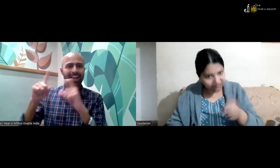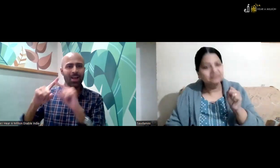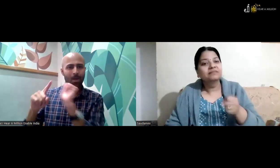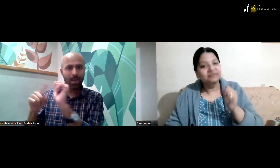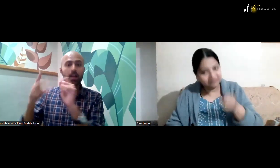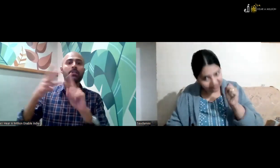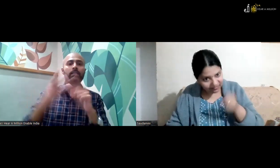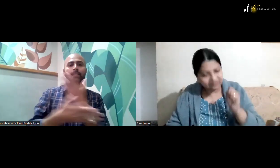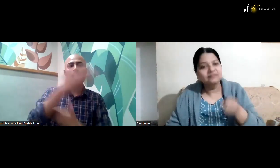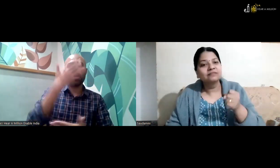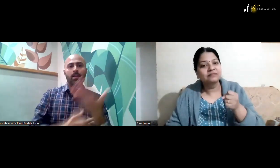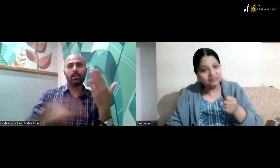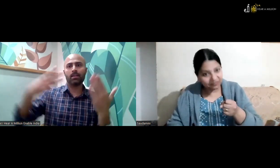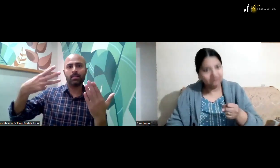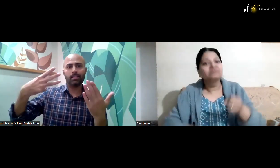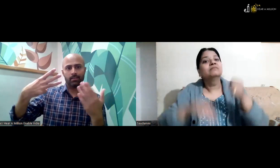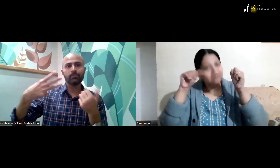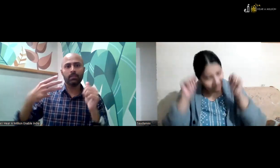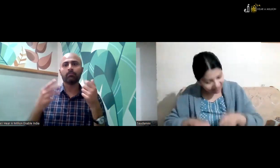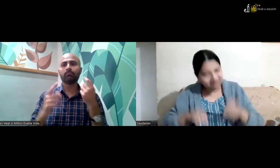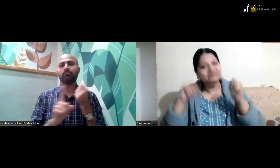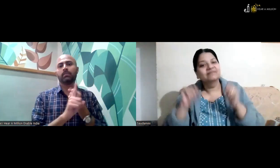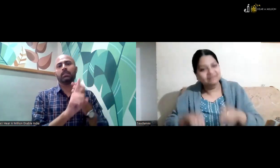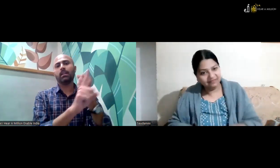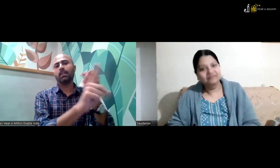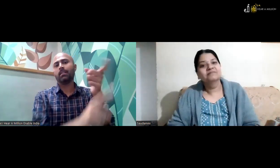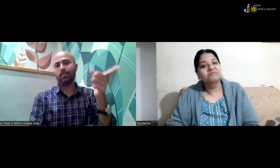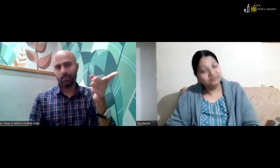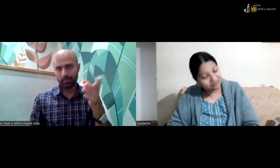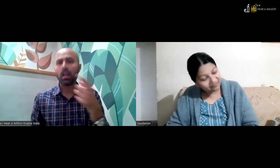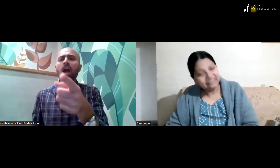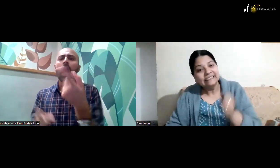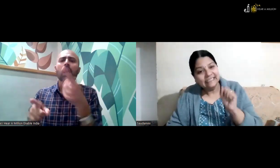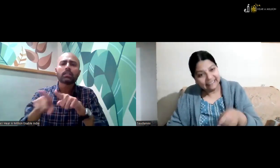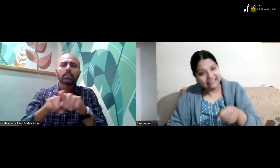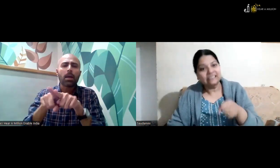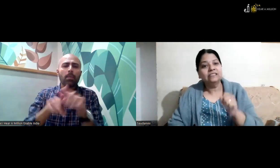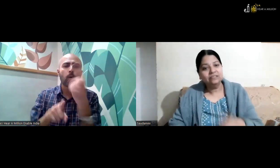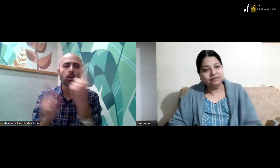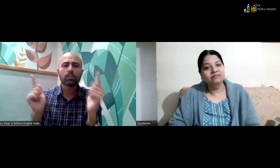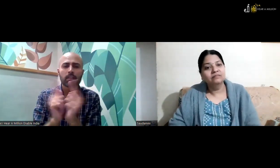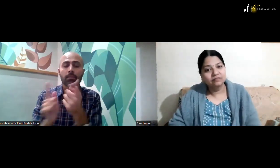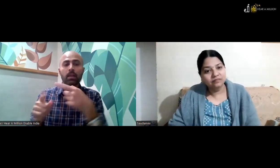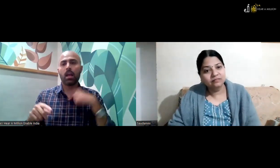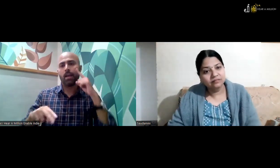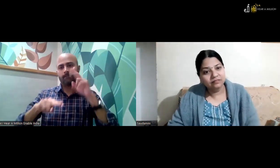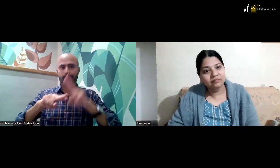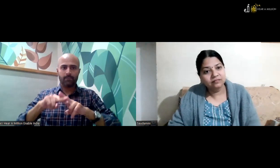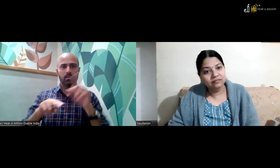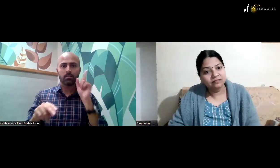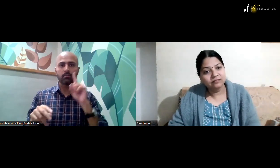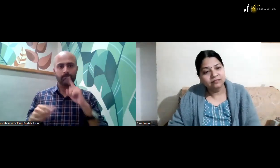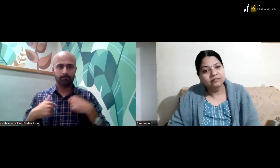a law for the driving license to support us, or for the disabilities we have different laws. Okay, so we have three segments